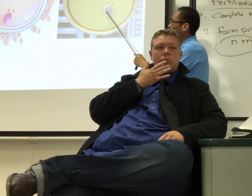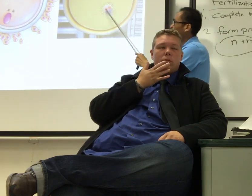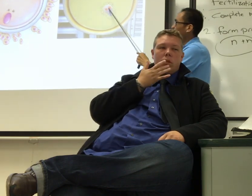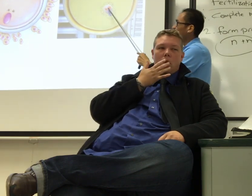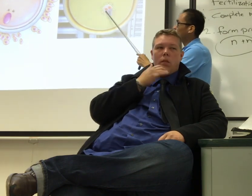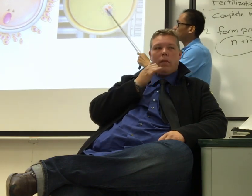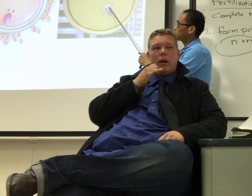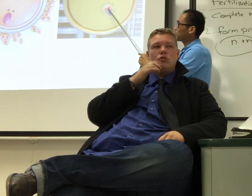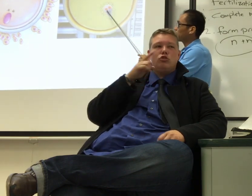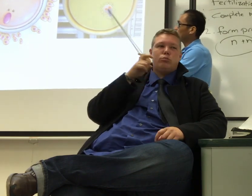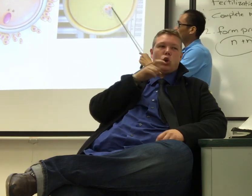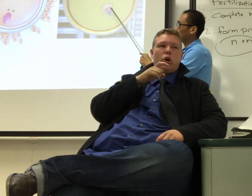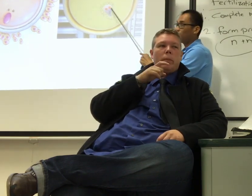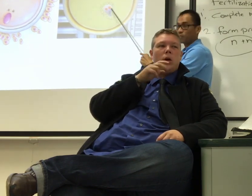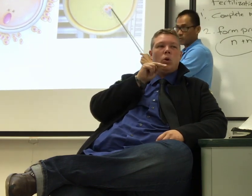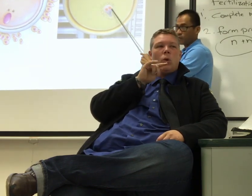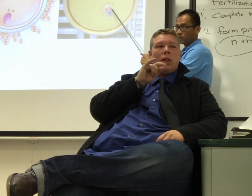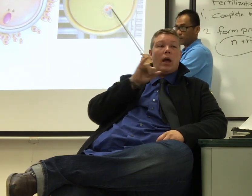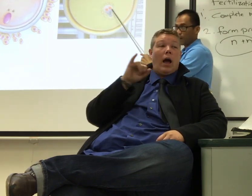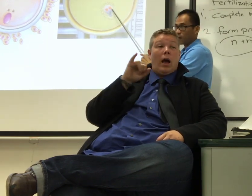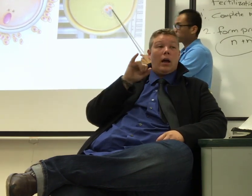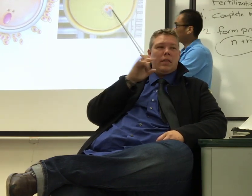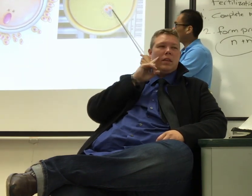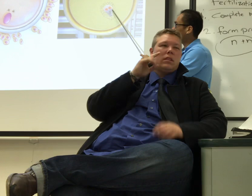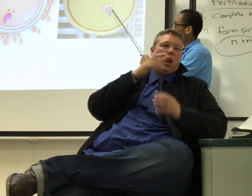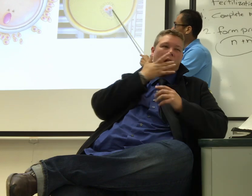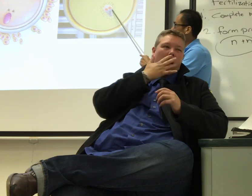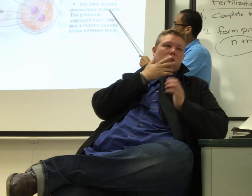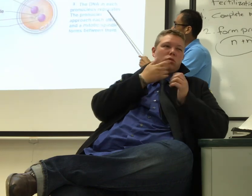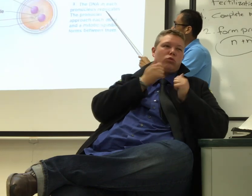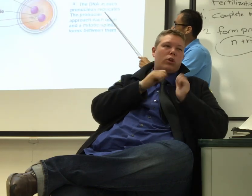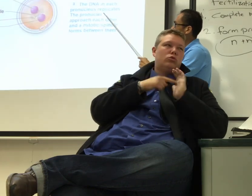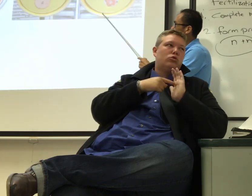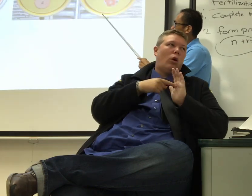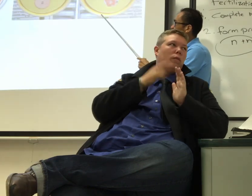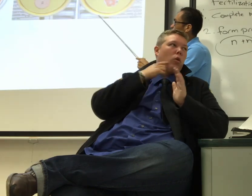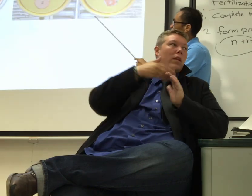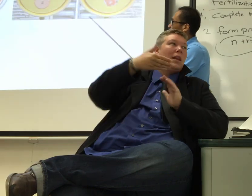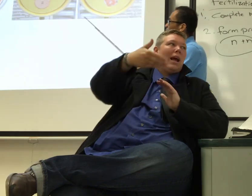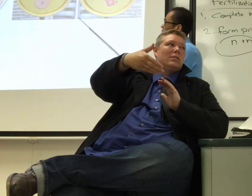there. I think they're trying to carry the colors over to the models that follow.